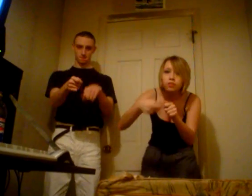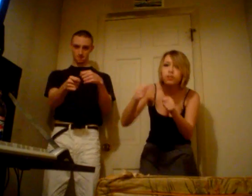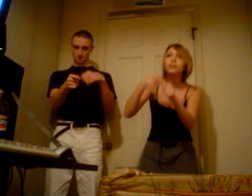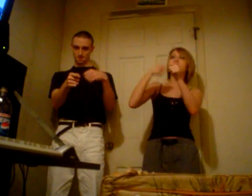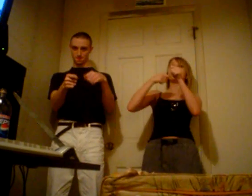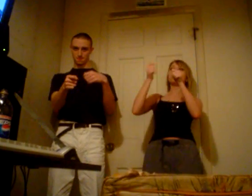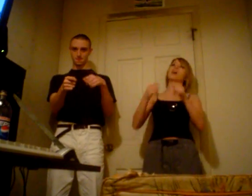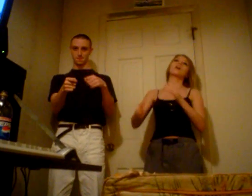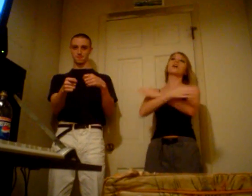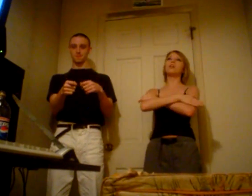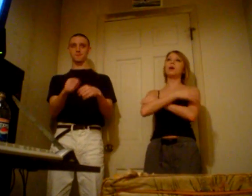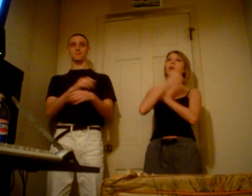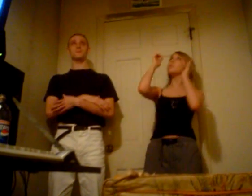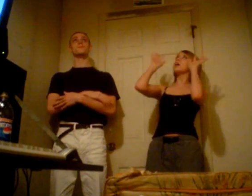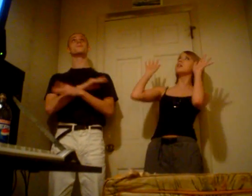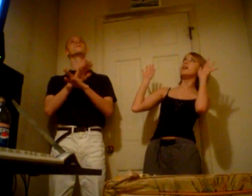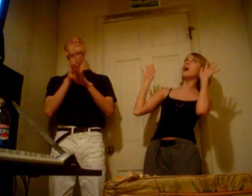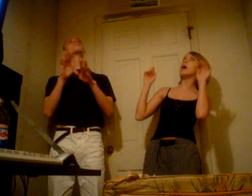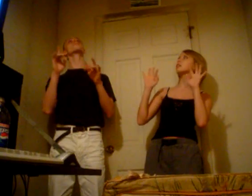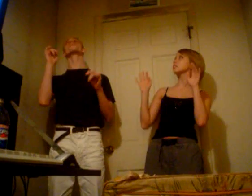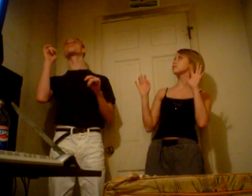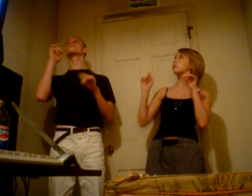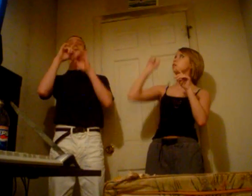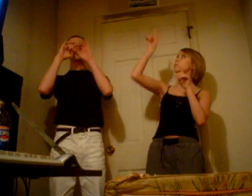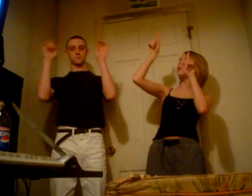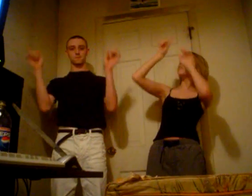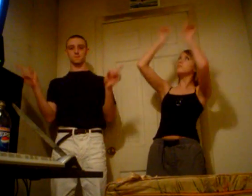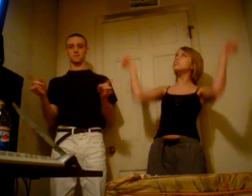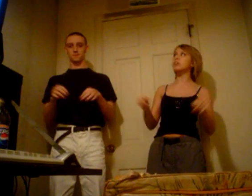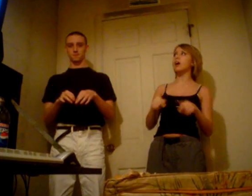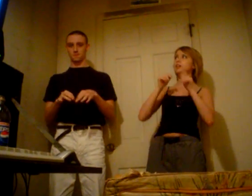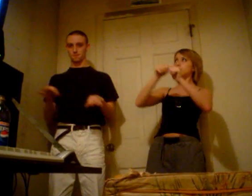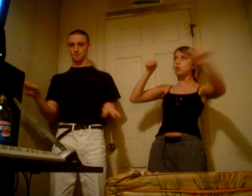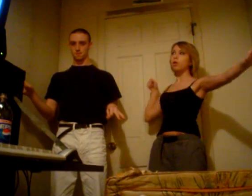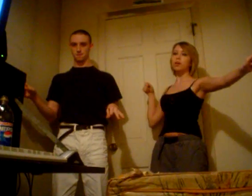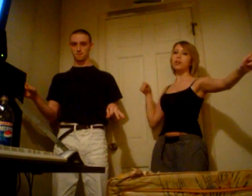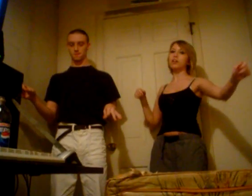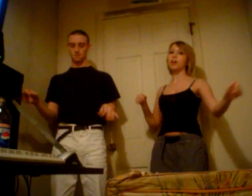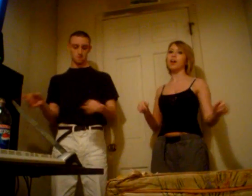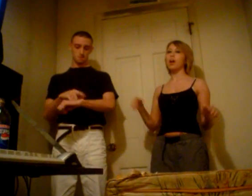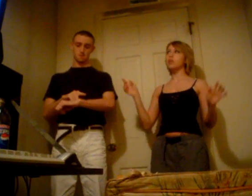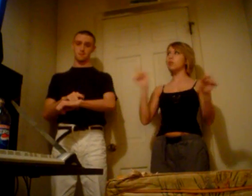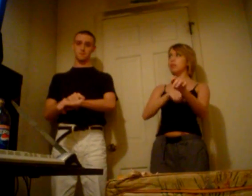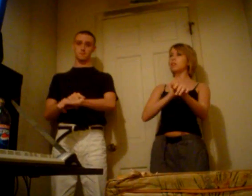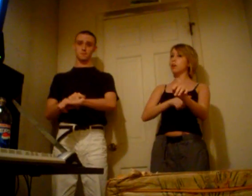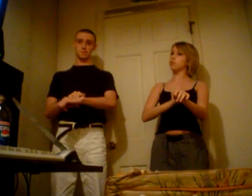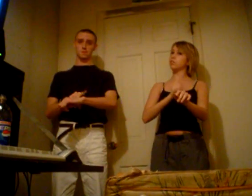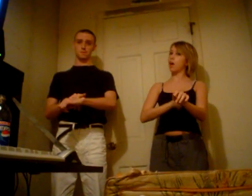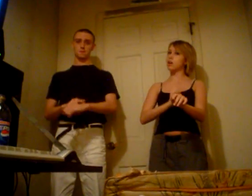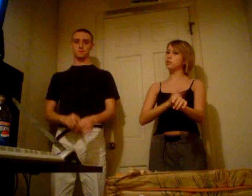real Wide awake and I can see the perfect sky is torn You're a little late